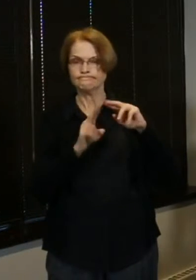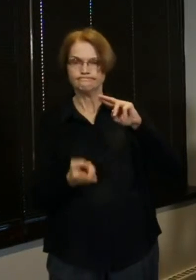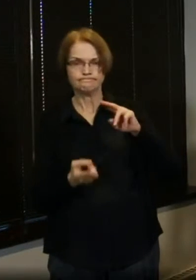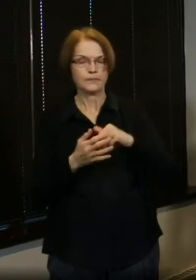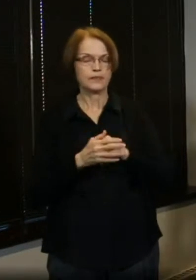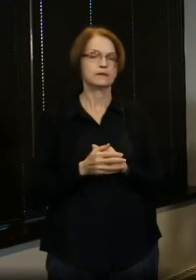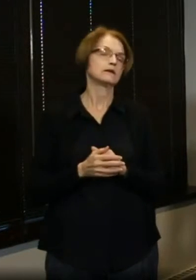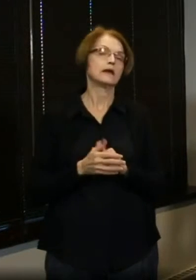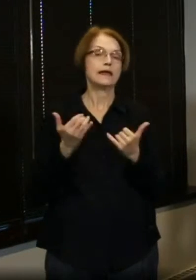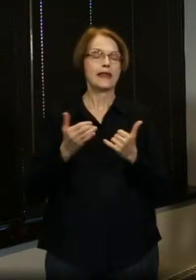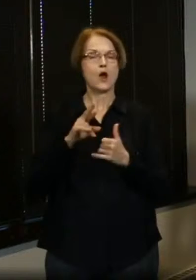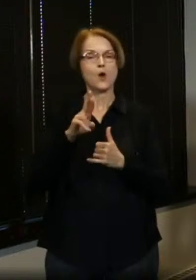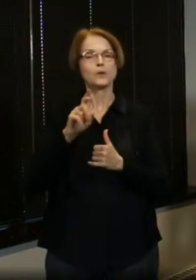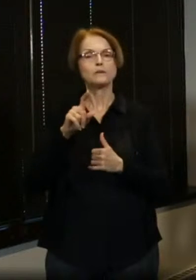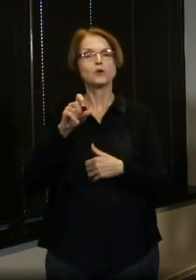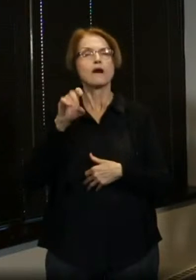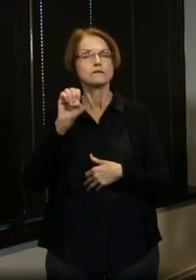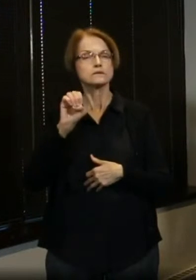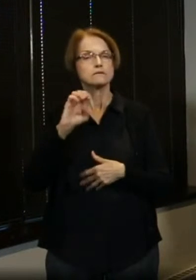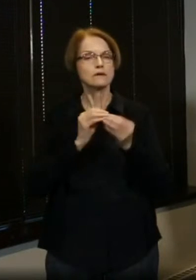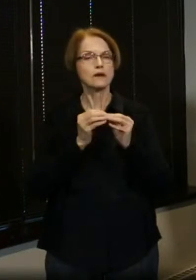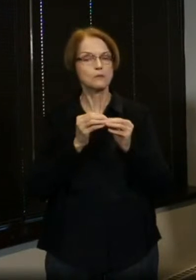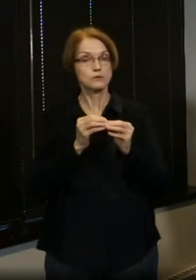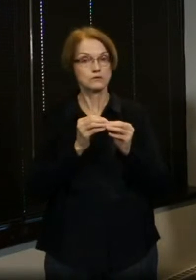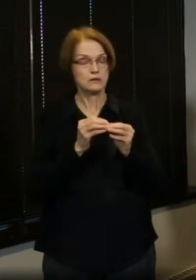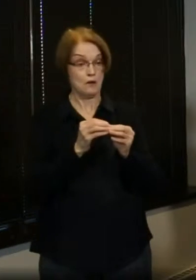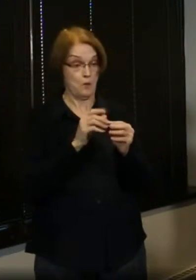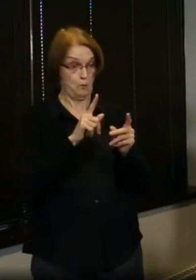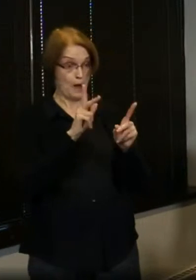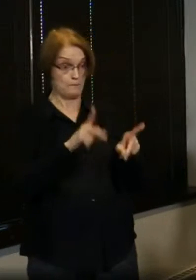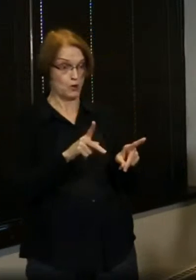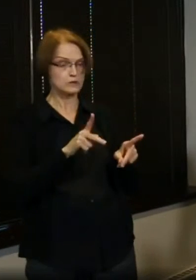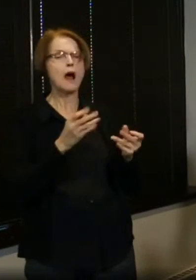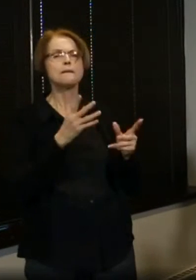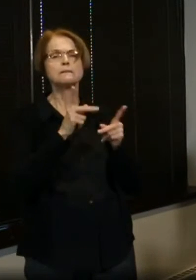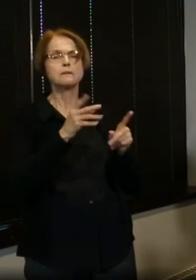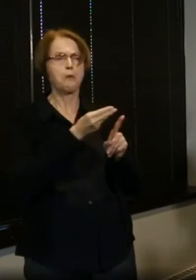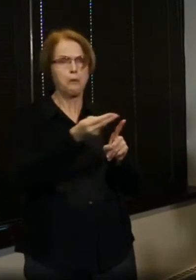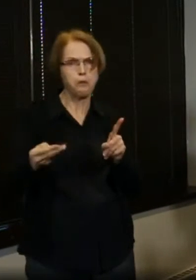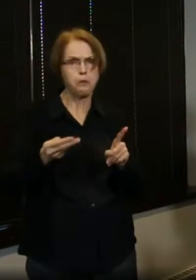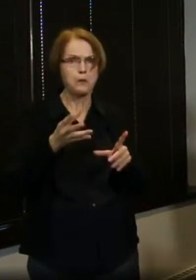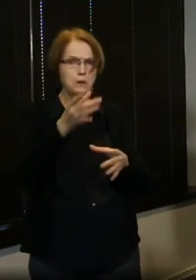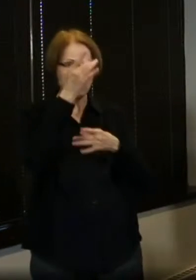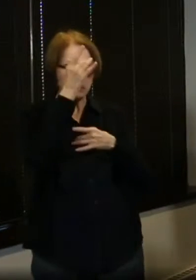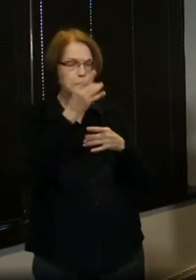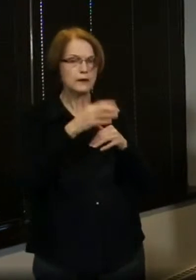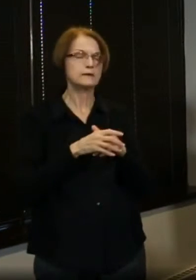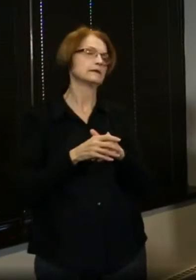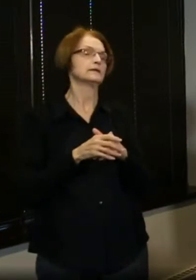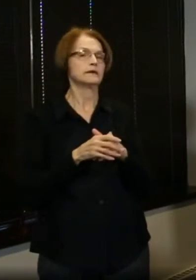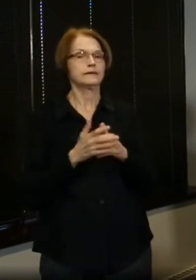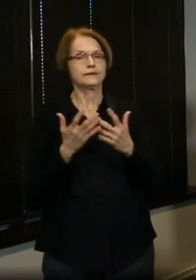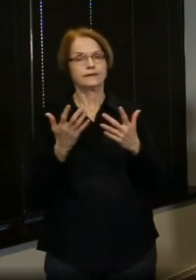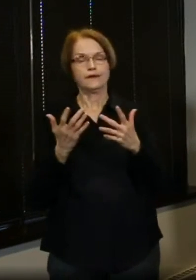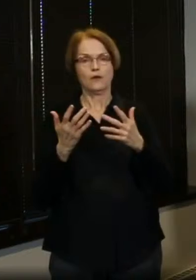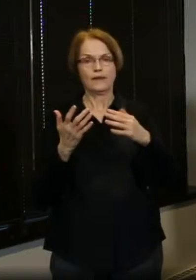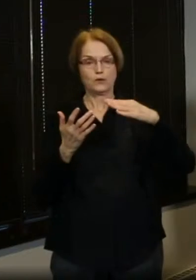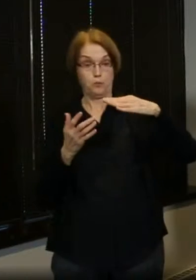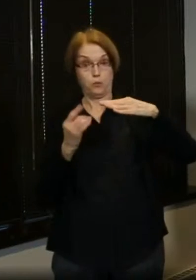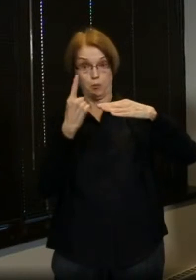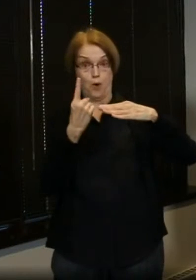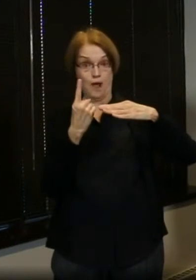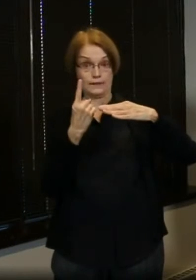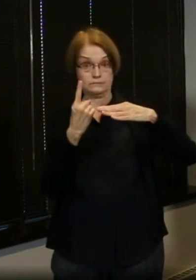Looking at our reproductive number, you can see that we're still, well, we sort of jog in between going below 1